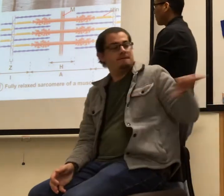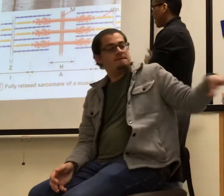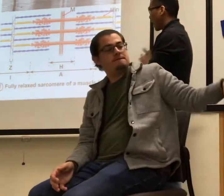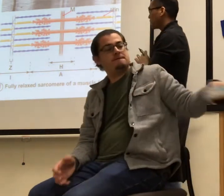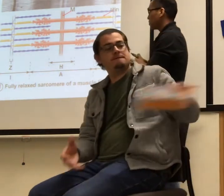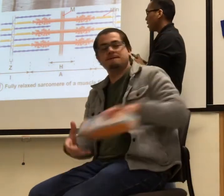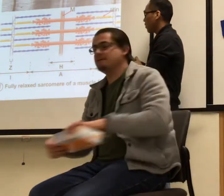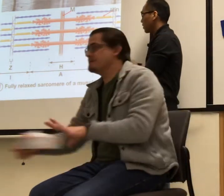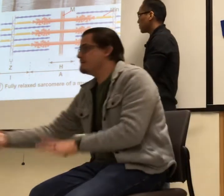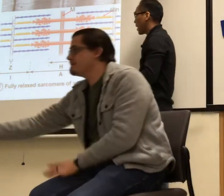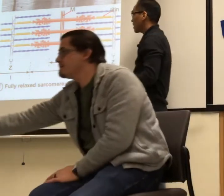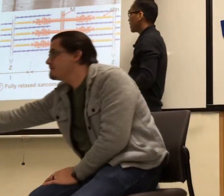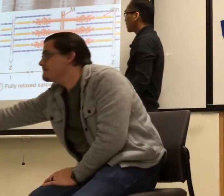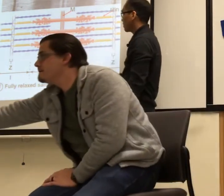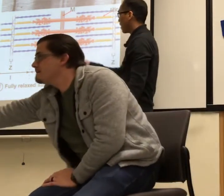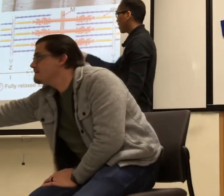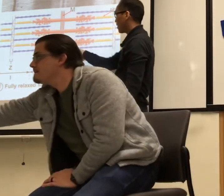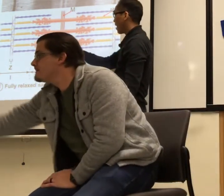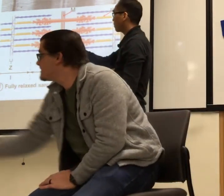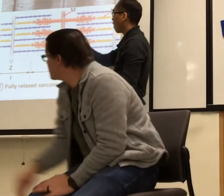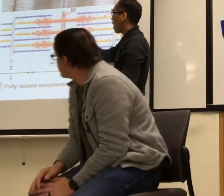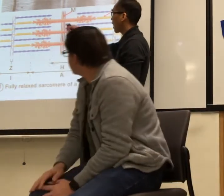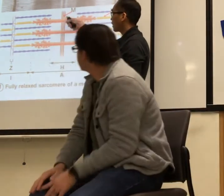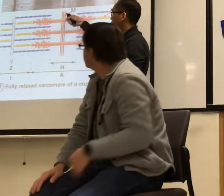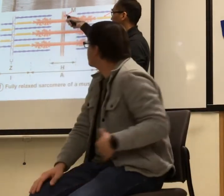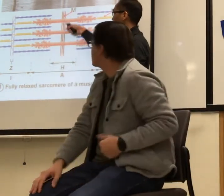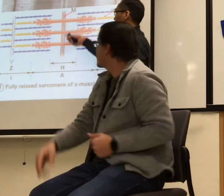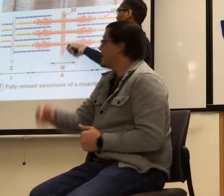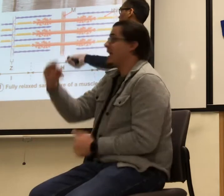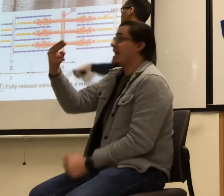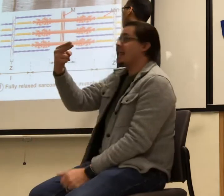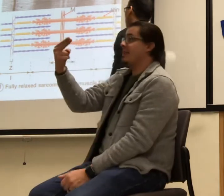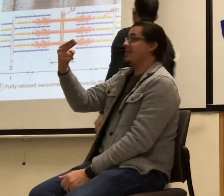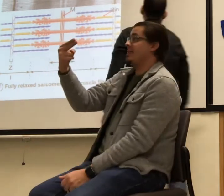Notice that the H zone is bisected by the M line.